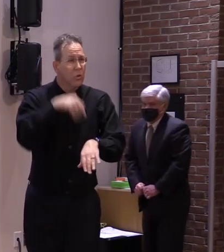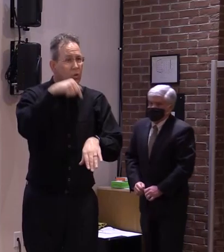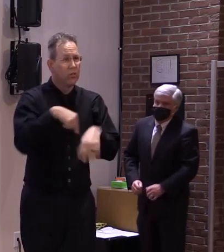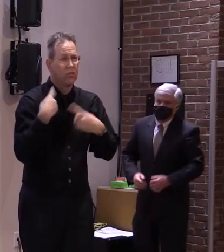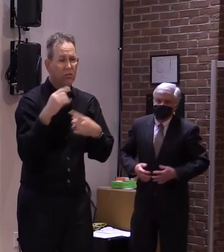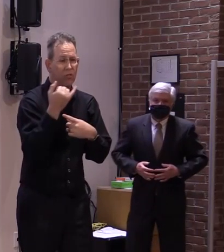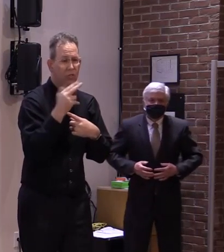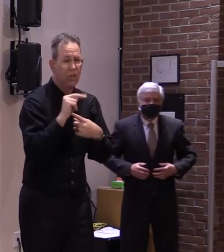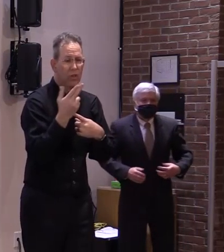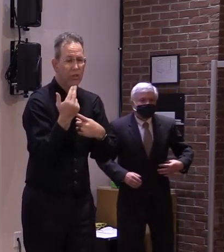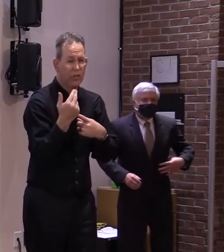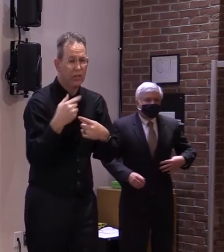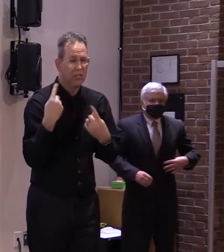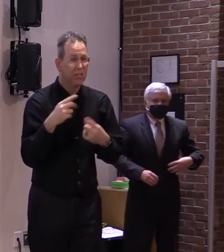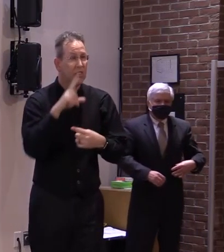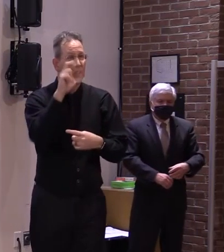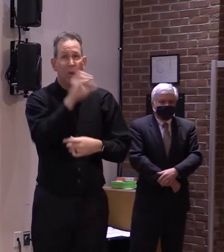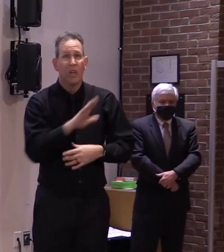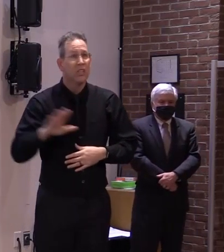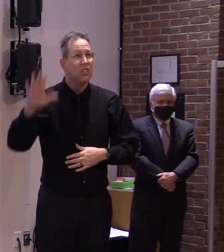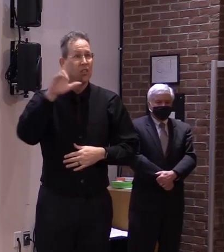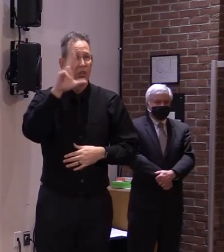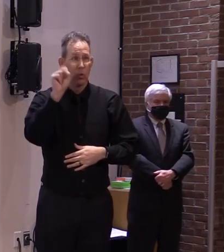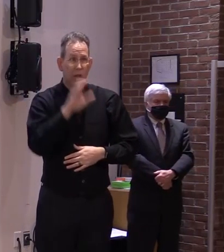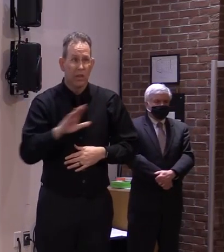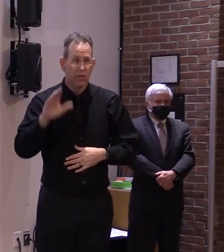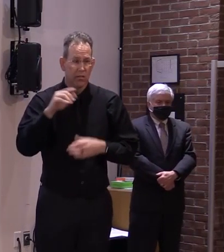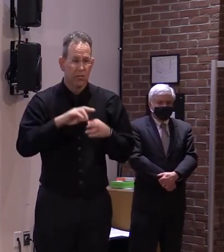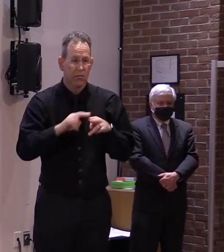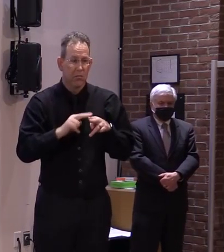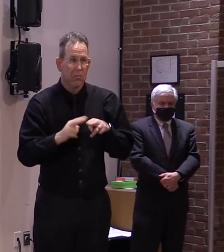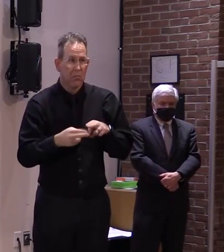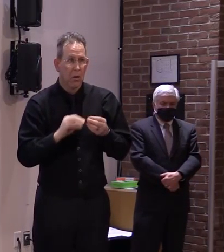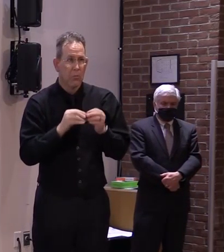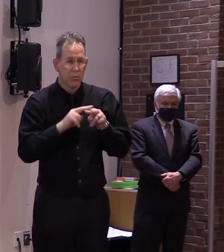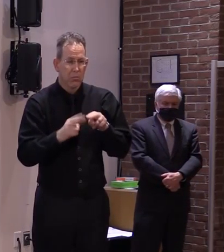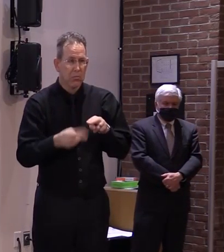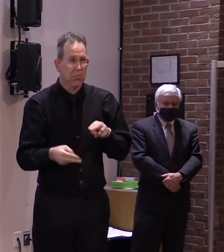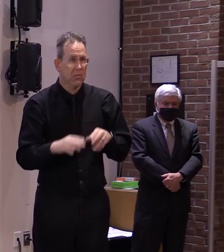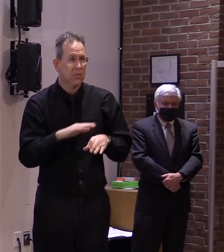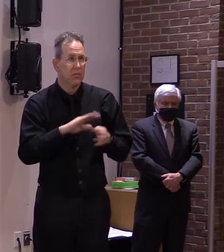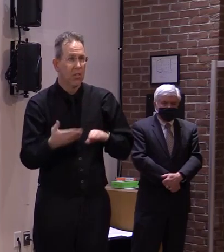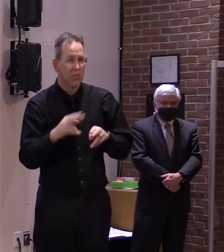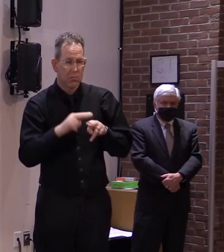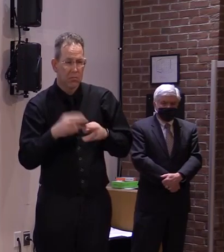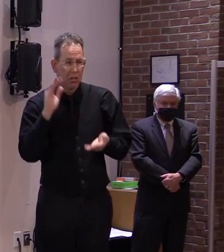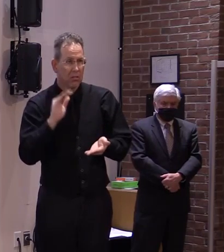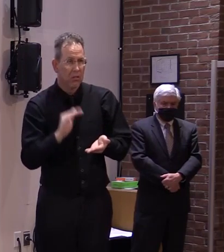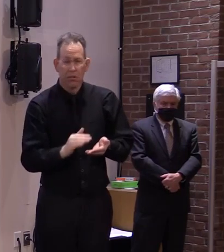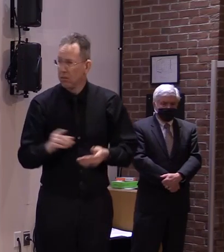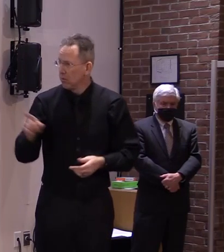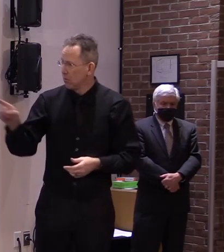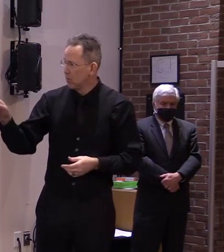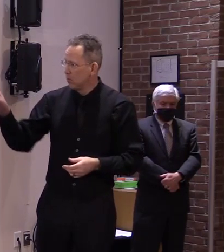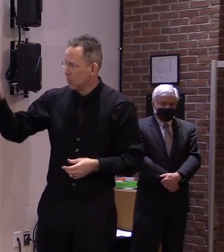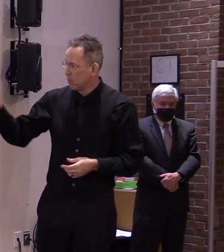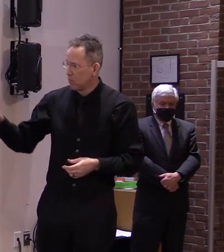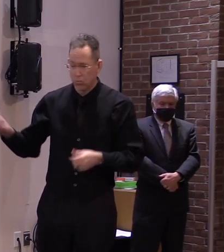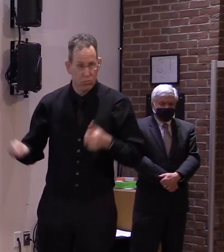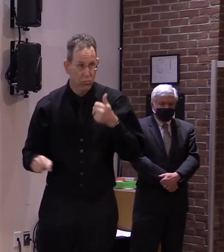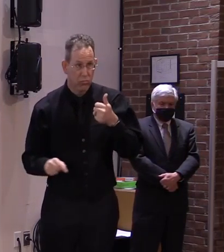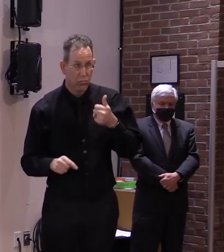24% since the most recent peak in early January. And with national cases forecasted to remain low and